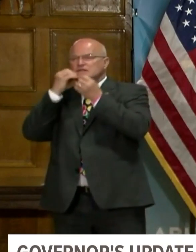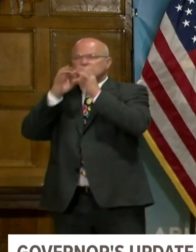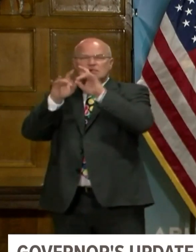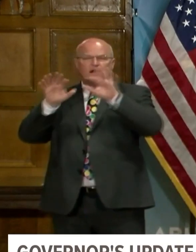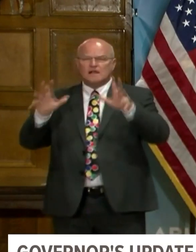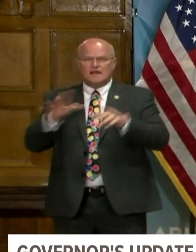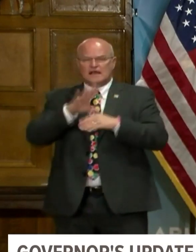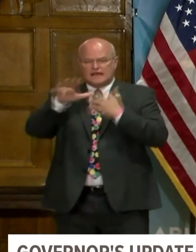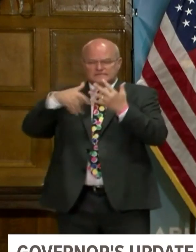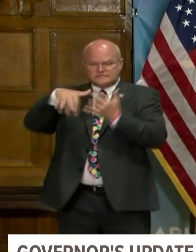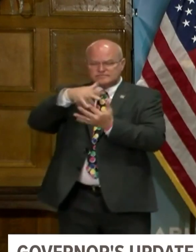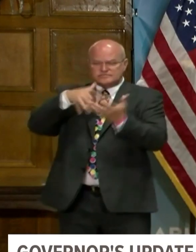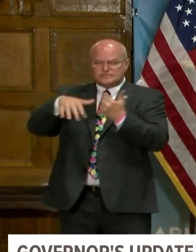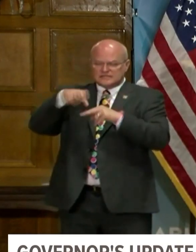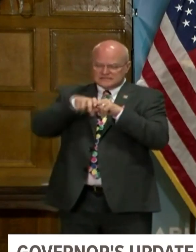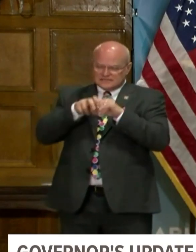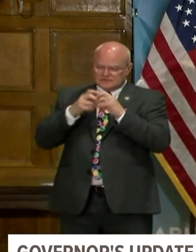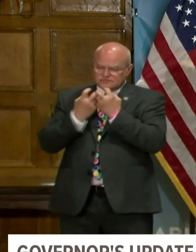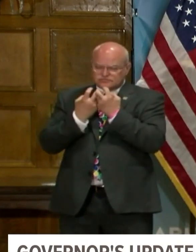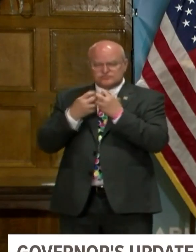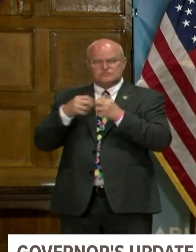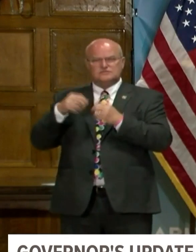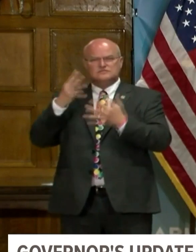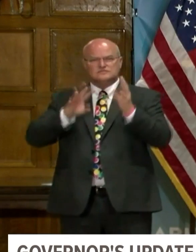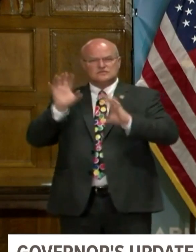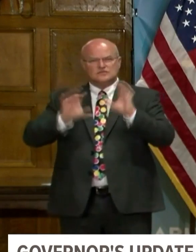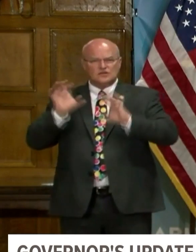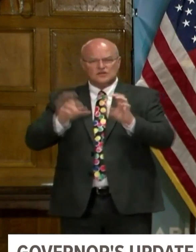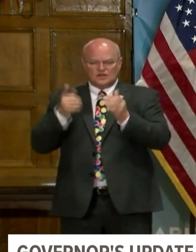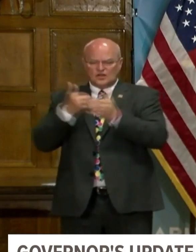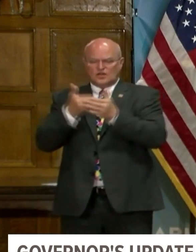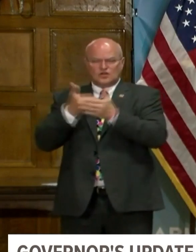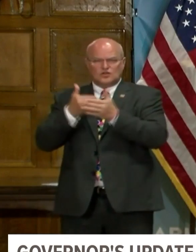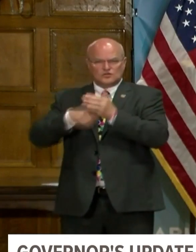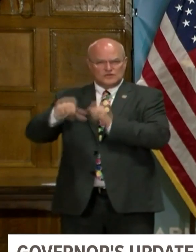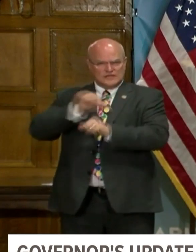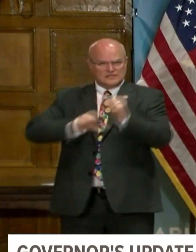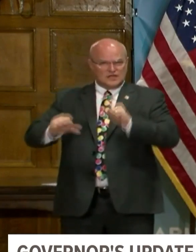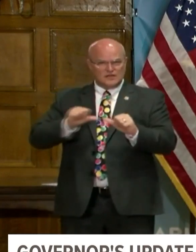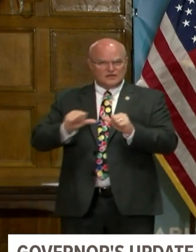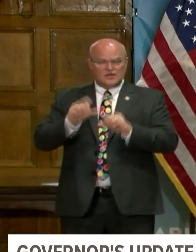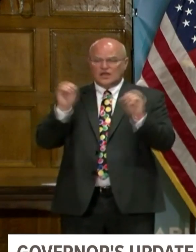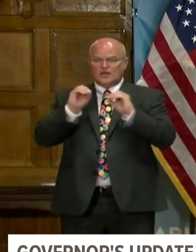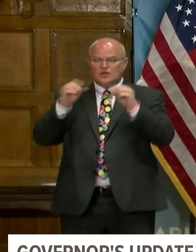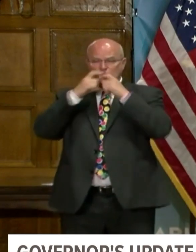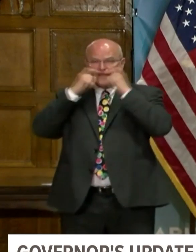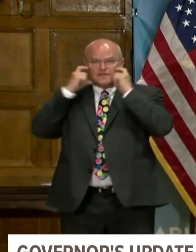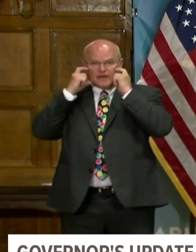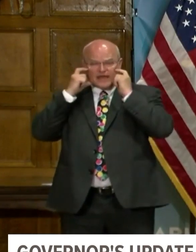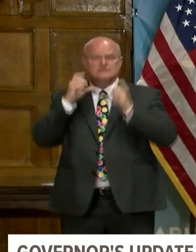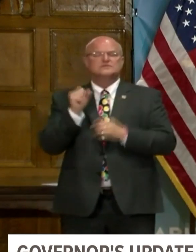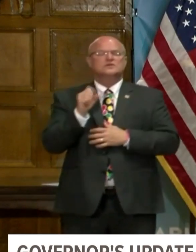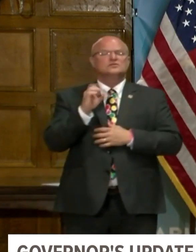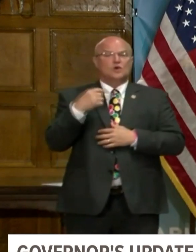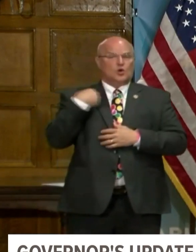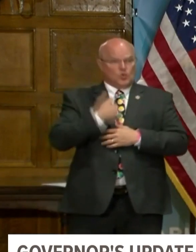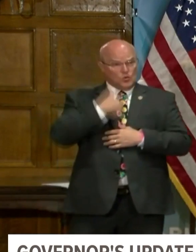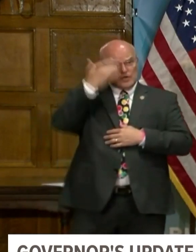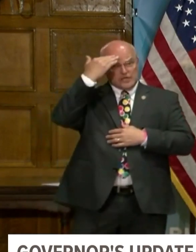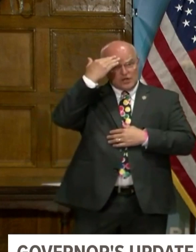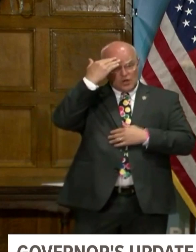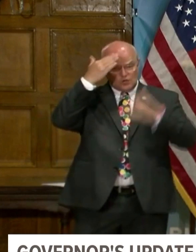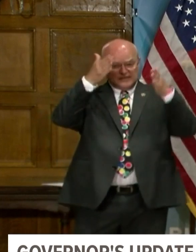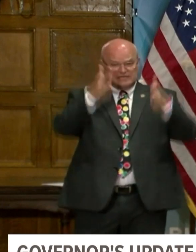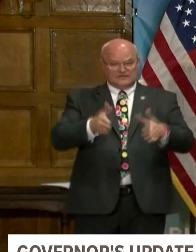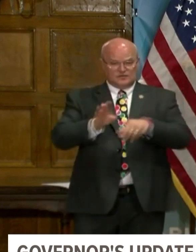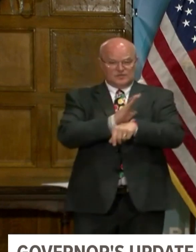other and sitting around in close proximity, no one wearing masks. So we know the